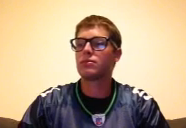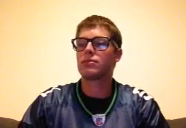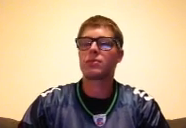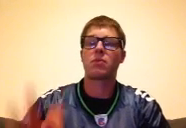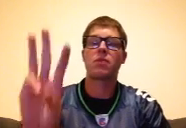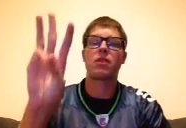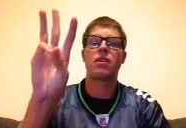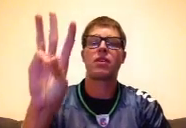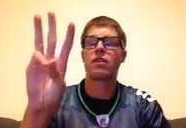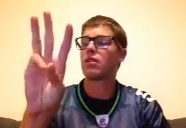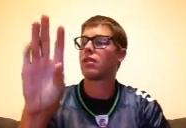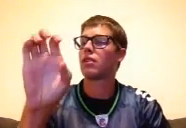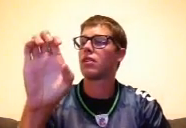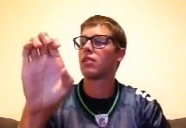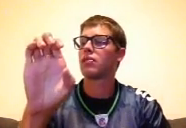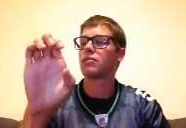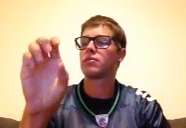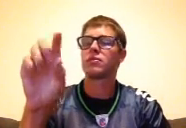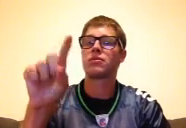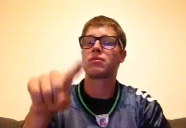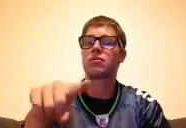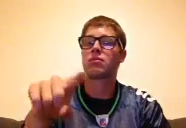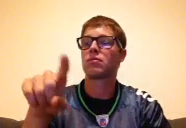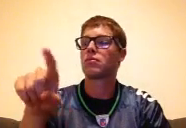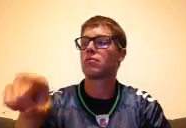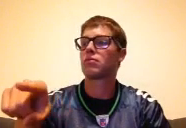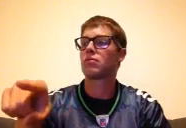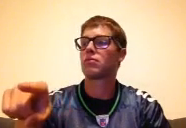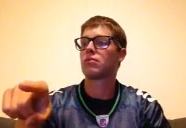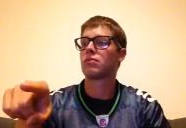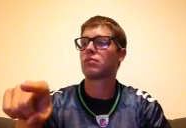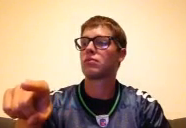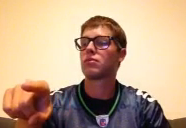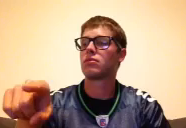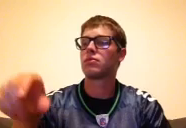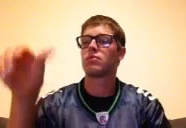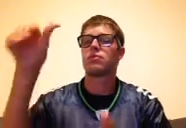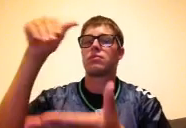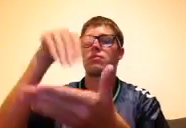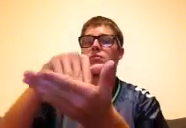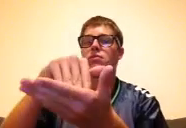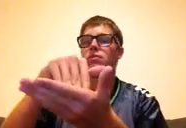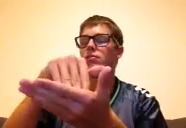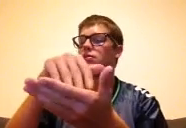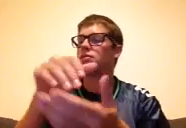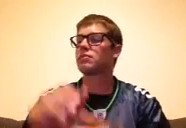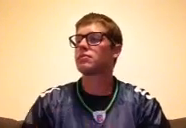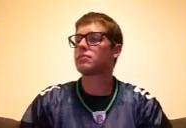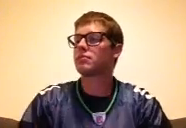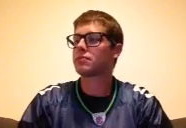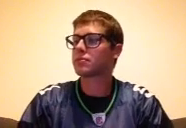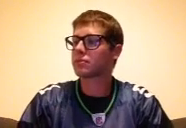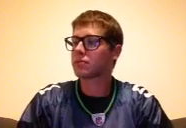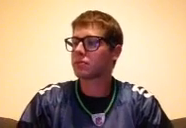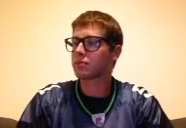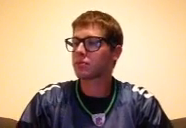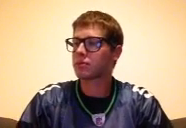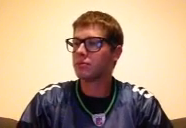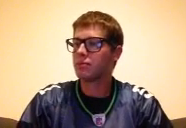and then they reviewed it and they upheld. So. Could you see any of the other officials they were? No. Good. Did you